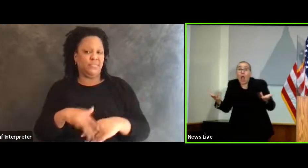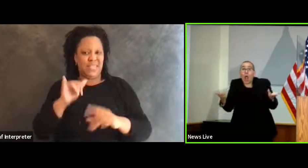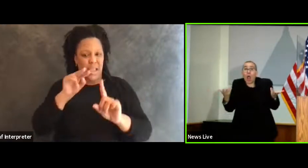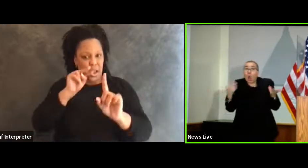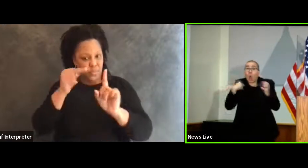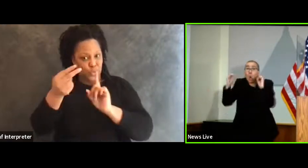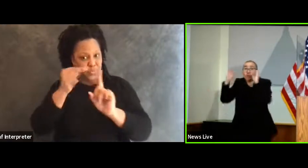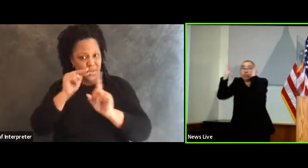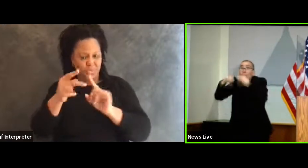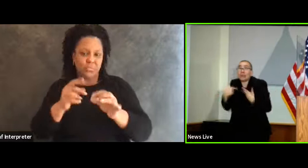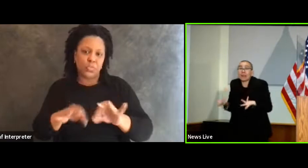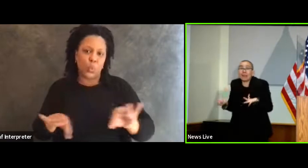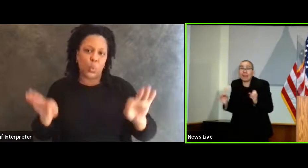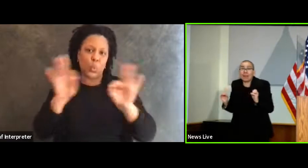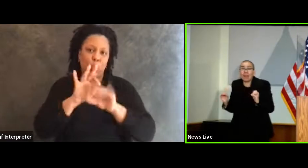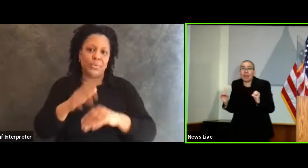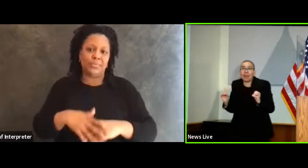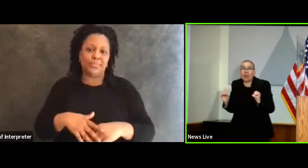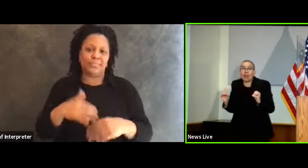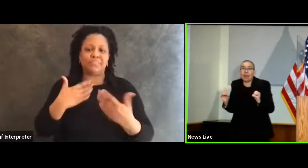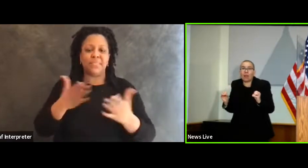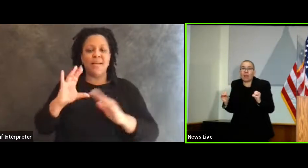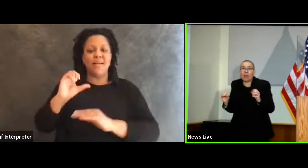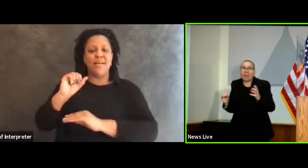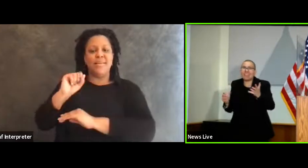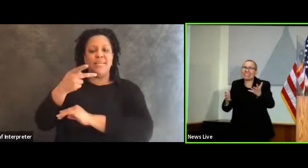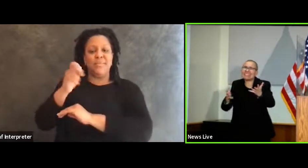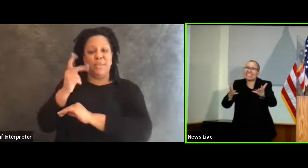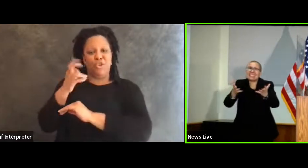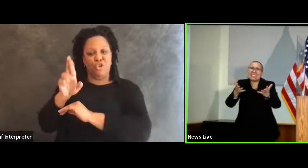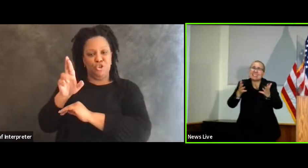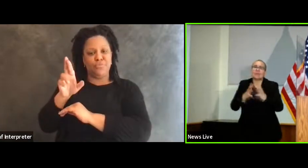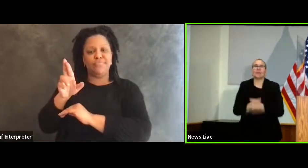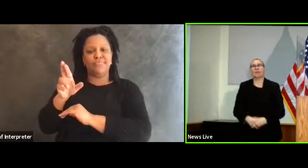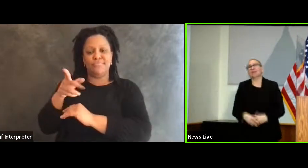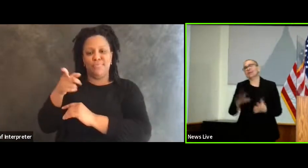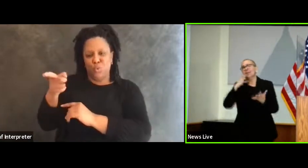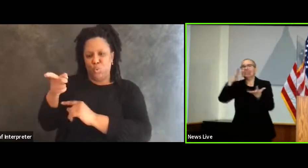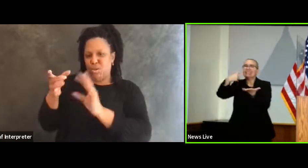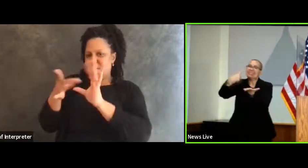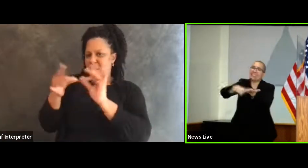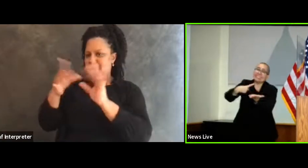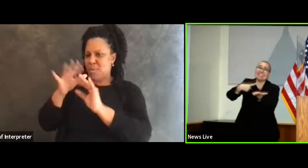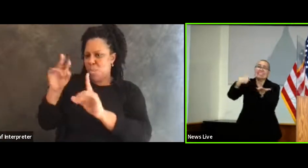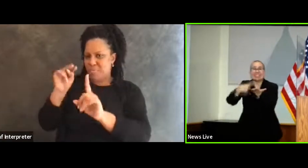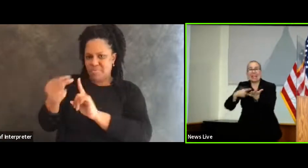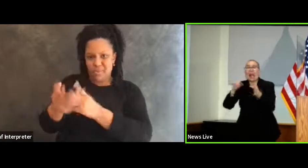say on that. You maybe have had some. I would not call them meaningful at this point for where we're at.